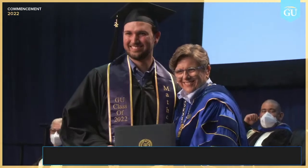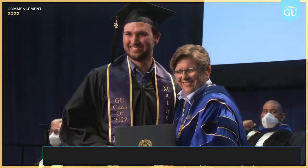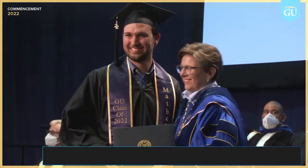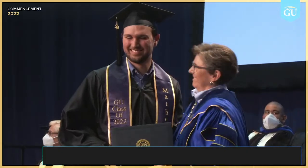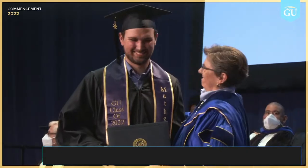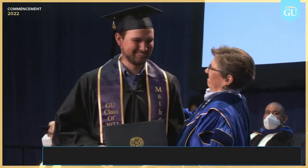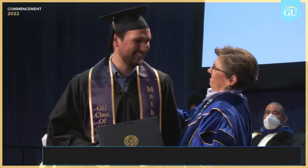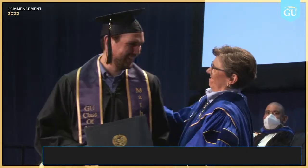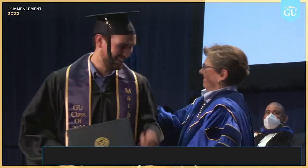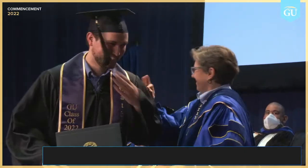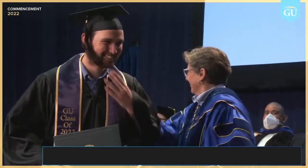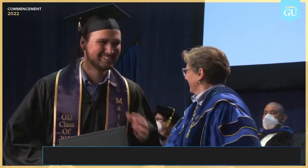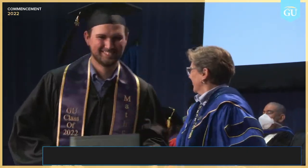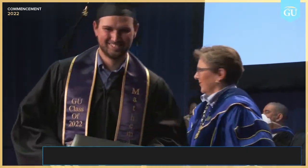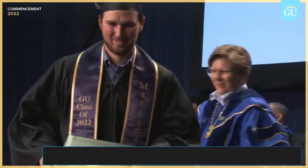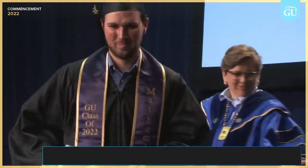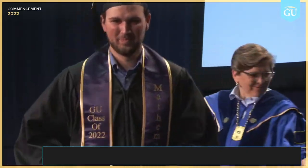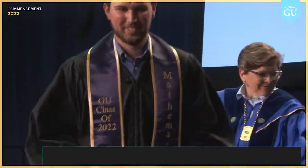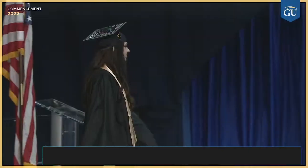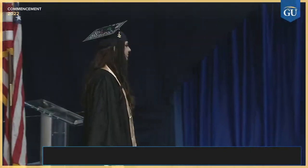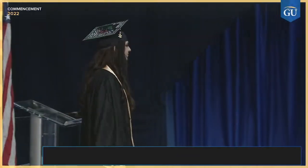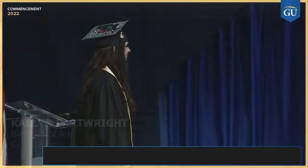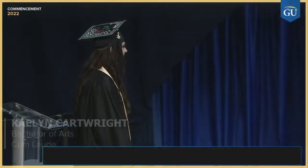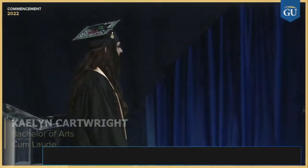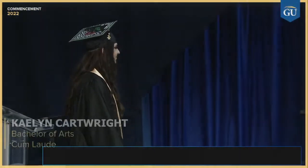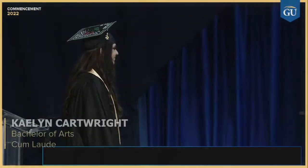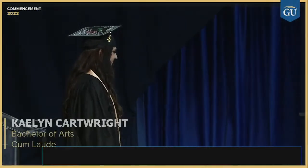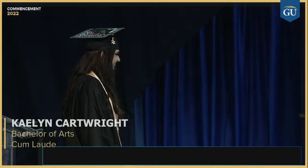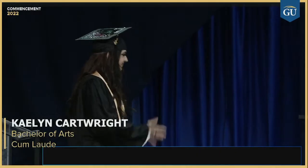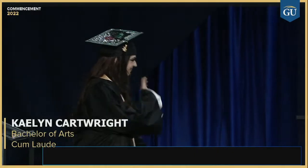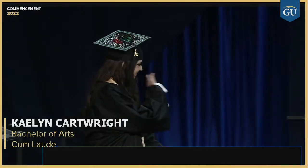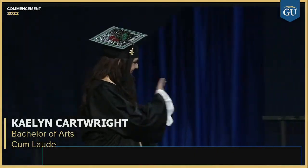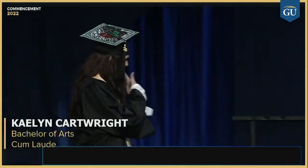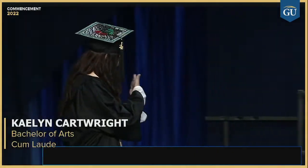Kaylin Cartwright, Bachelor of Arts, cum laude.